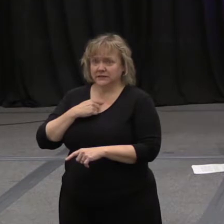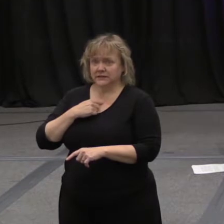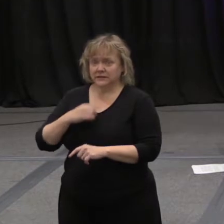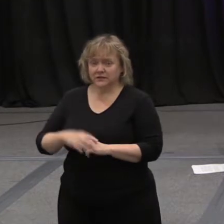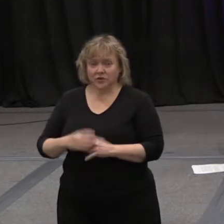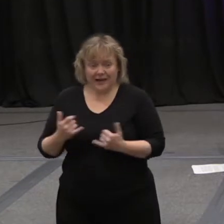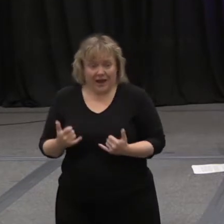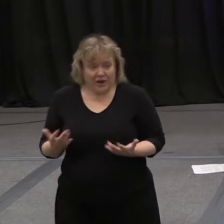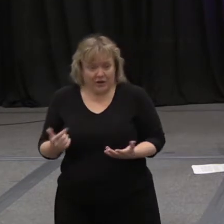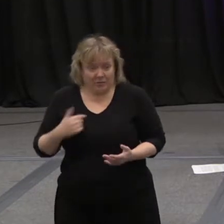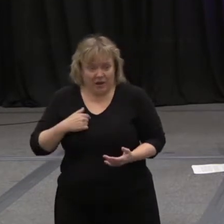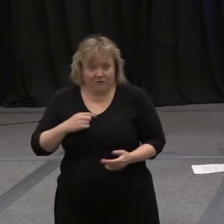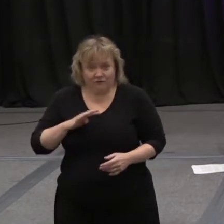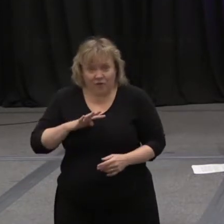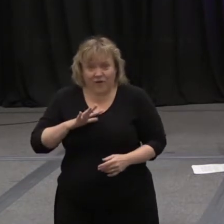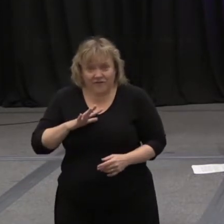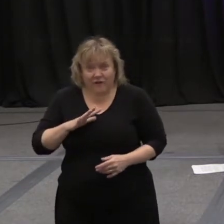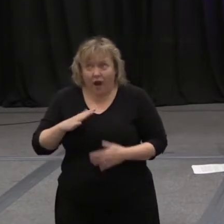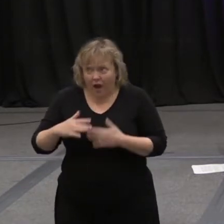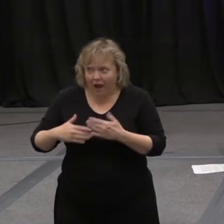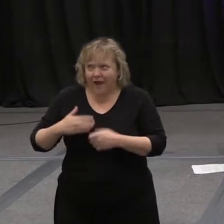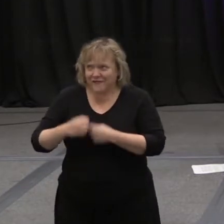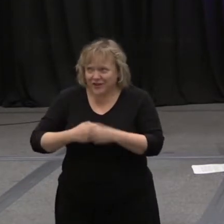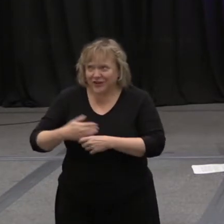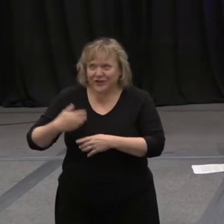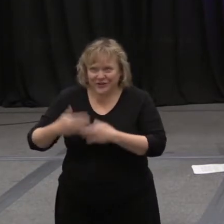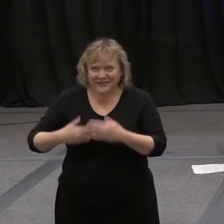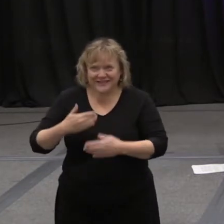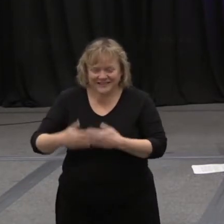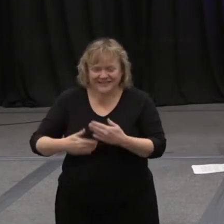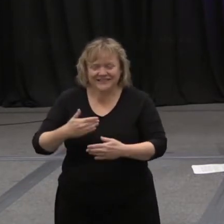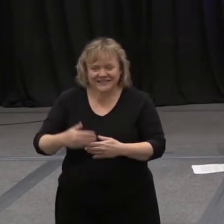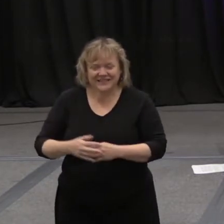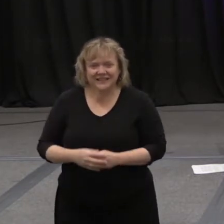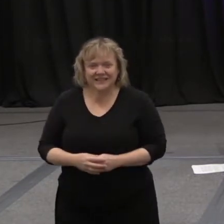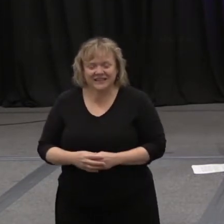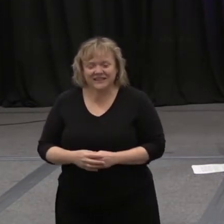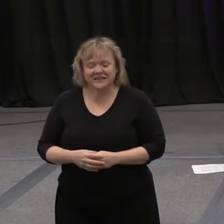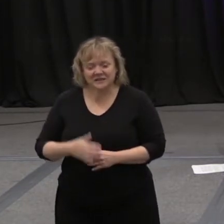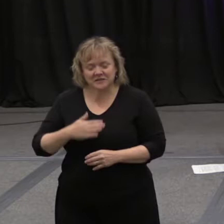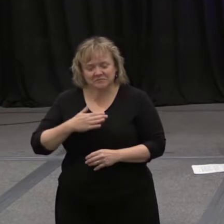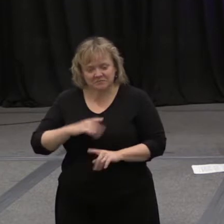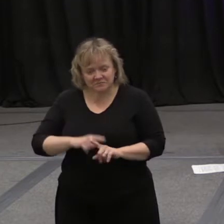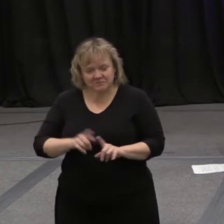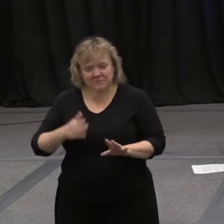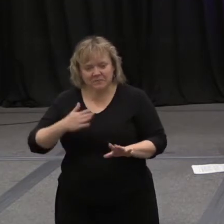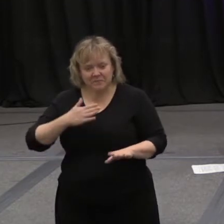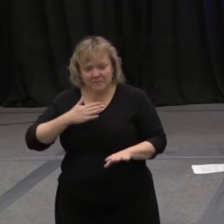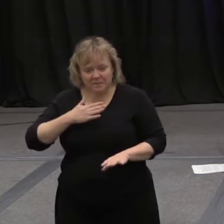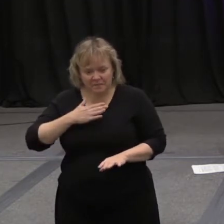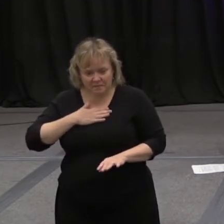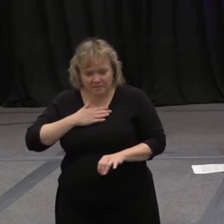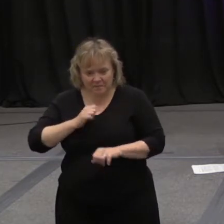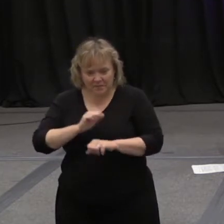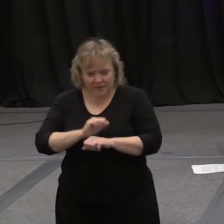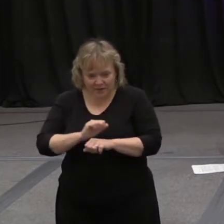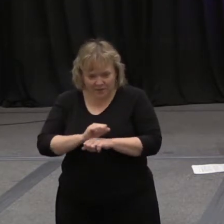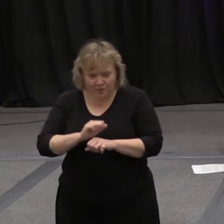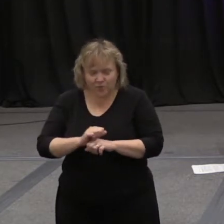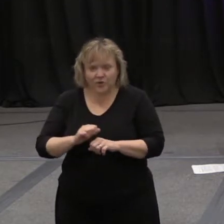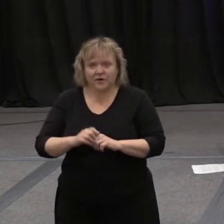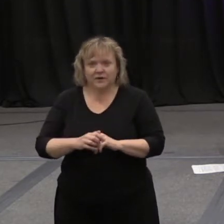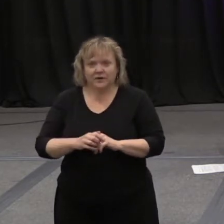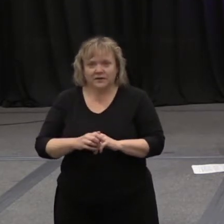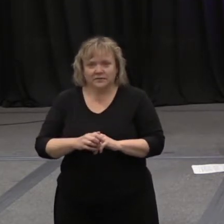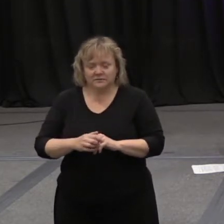45 years later. But it works. So I started my practice a long time ago. You started yours a long time ago. And here we are in the